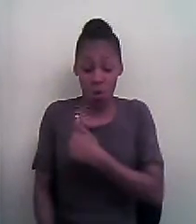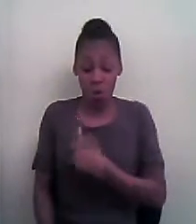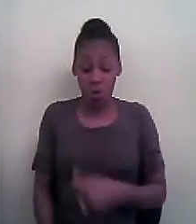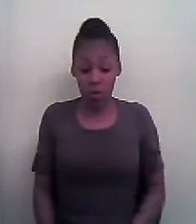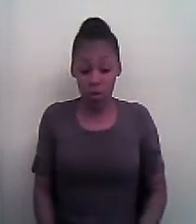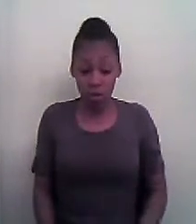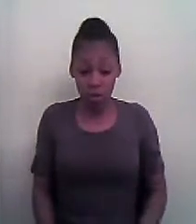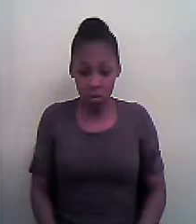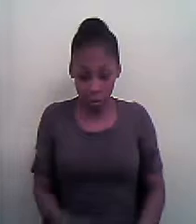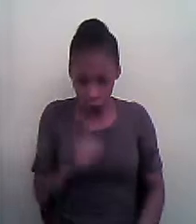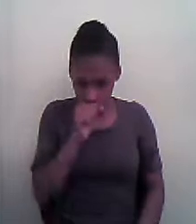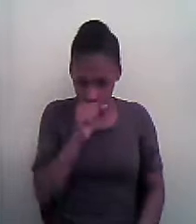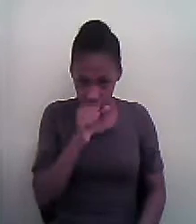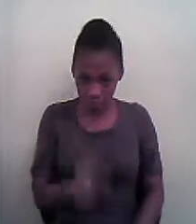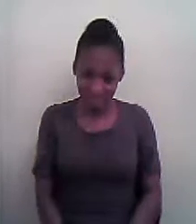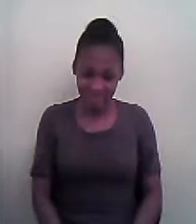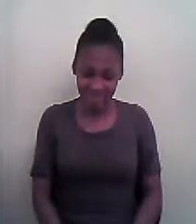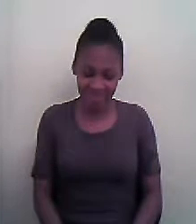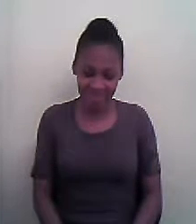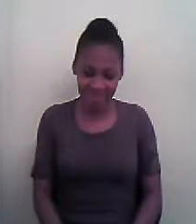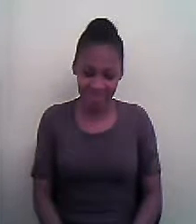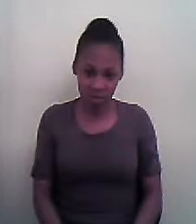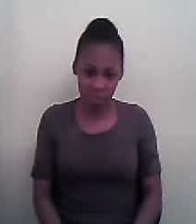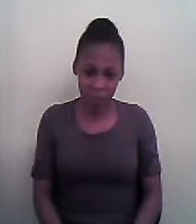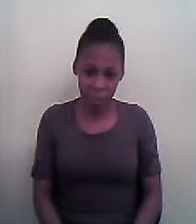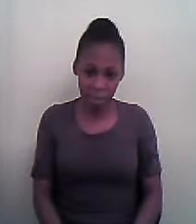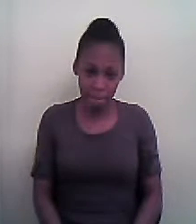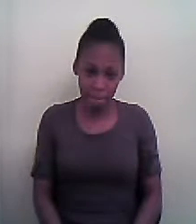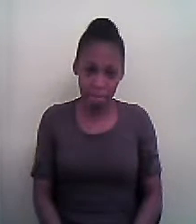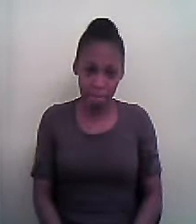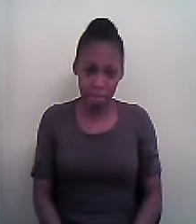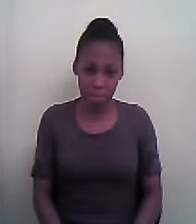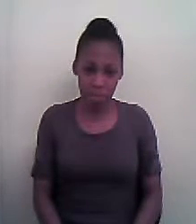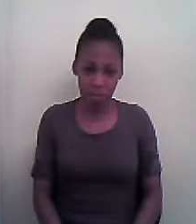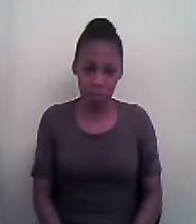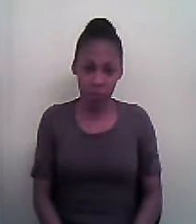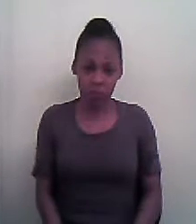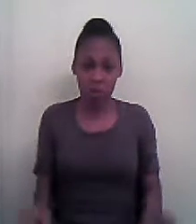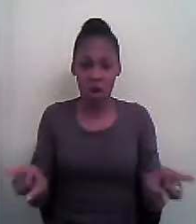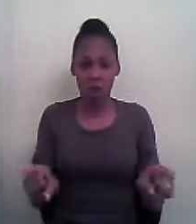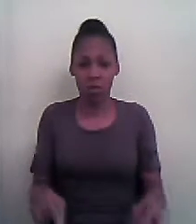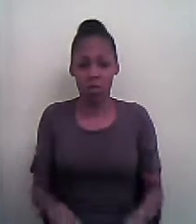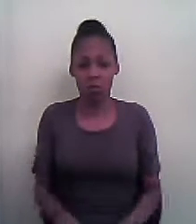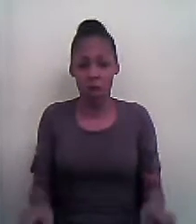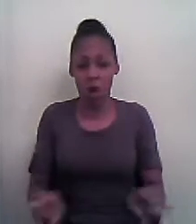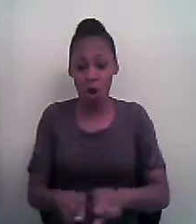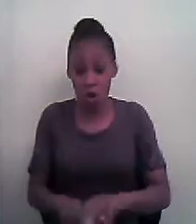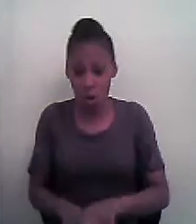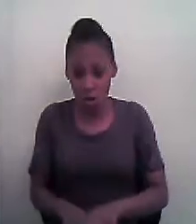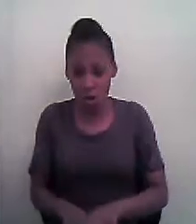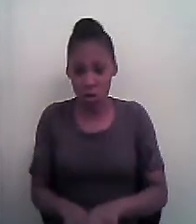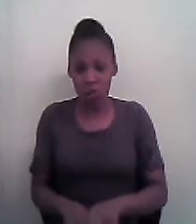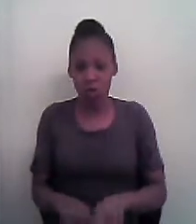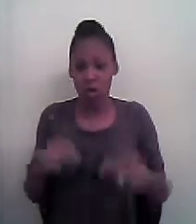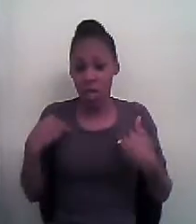to doctoral dissertations and master's thesis and whatnot, even writing papers for presentations, is to bring the information from the different